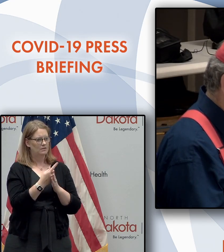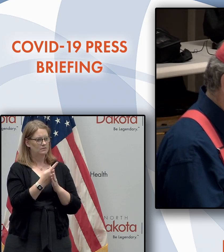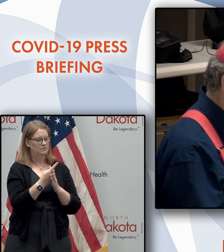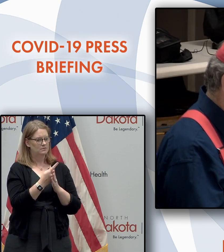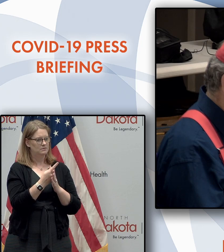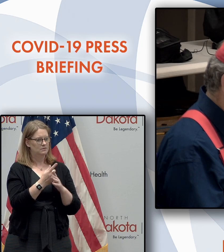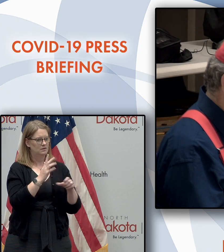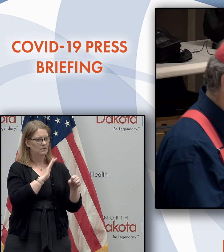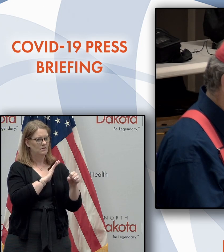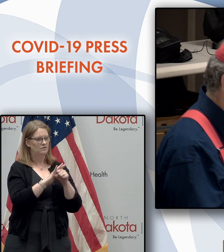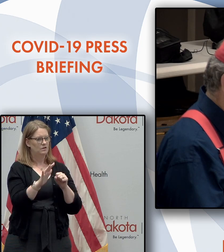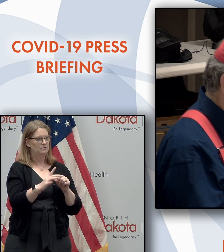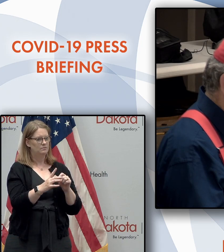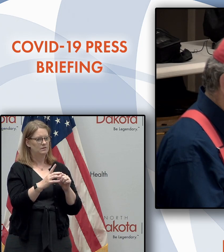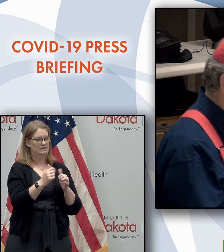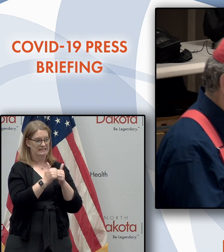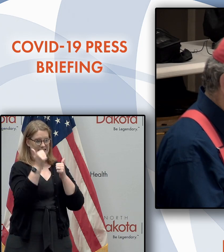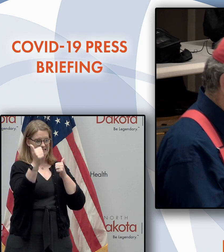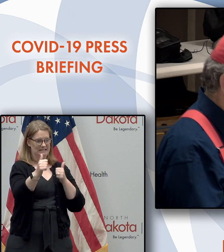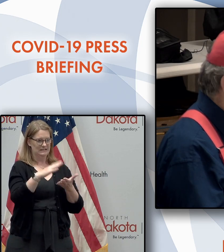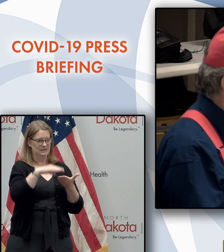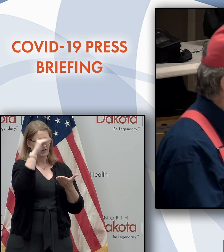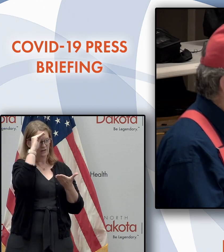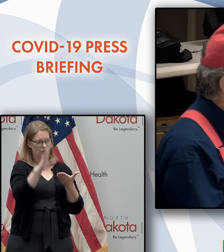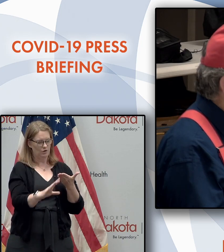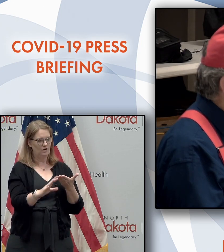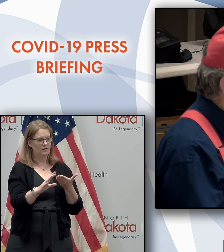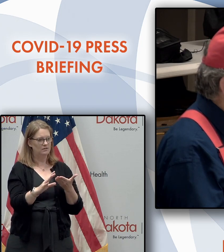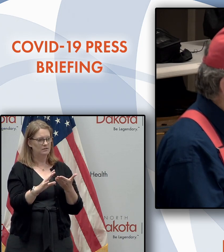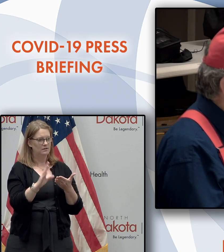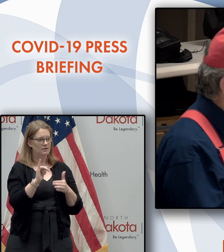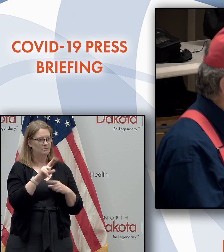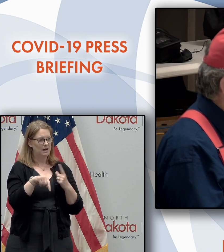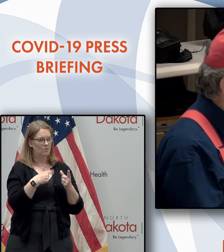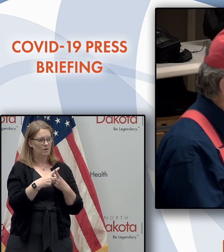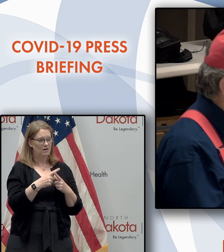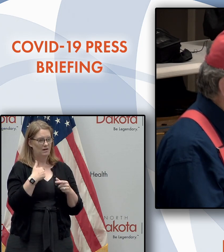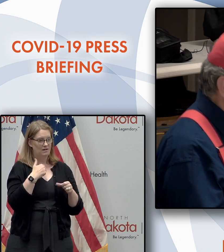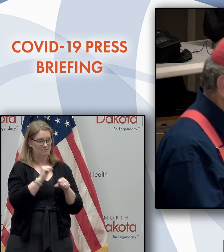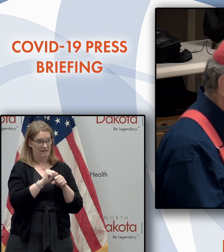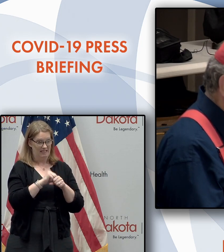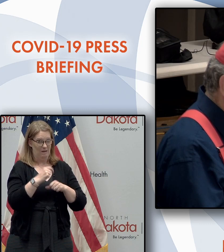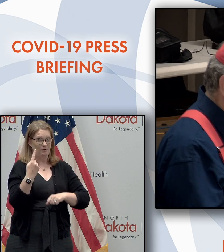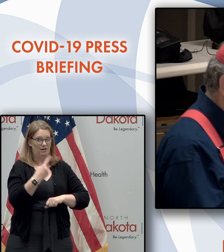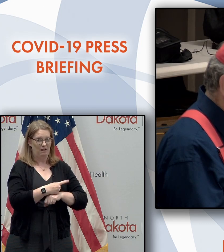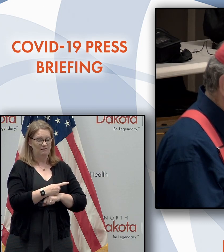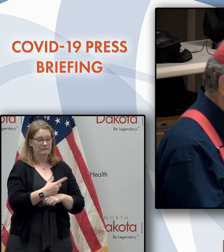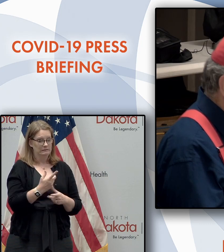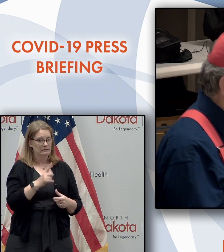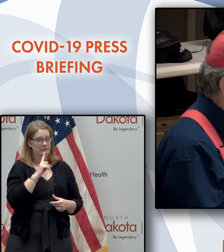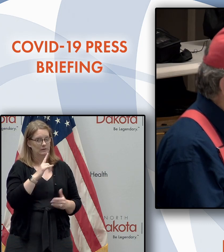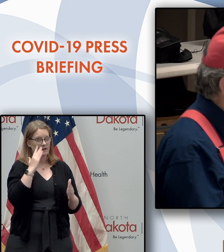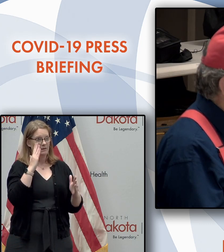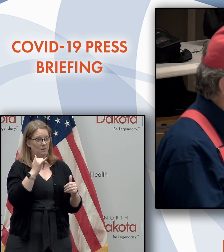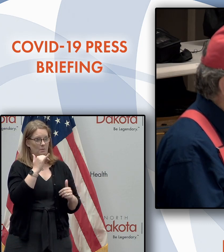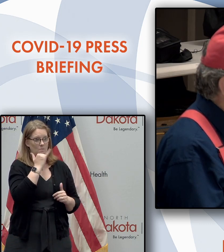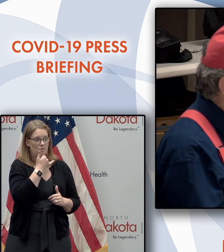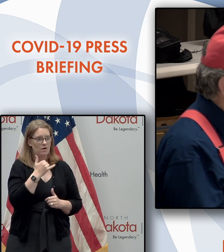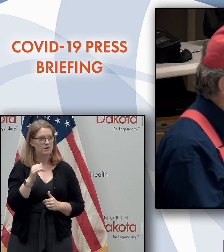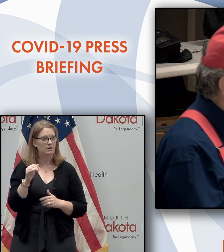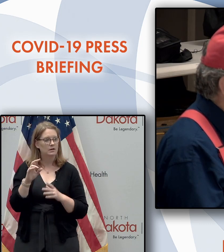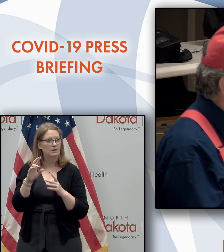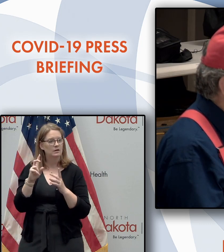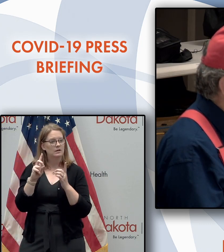full-blown distance learning platform by Labor Day. I hope I'm wrong." And then District 8